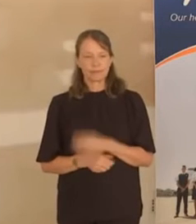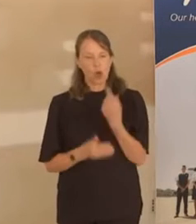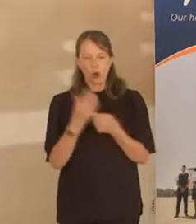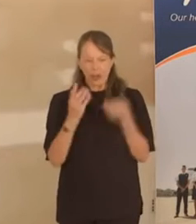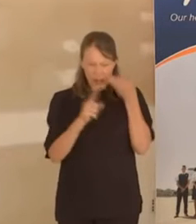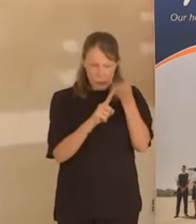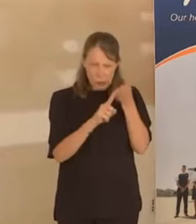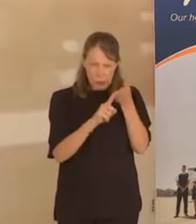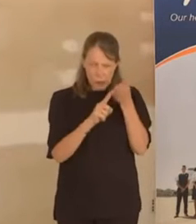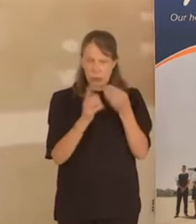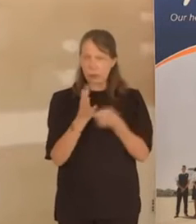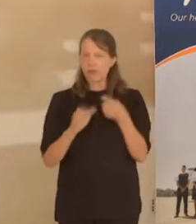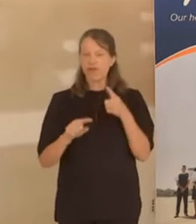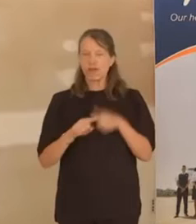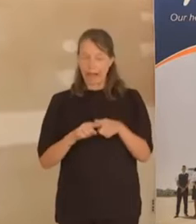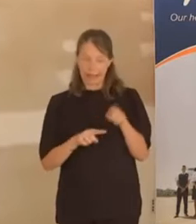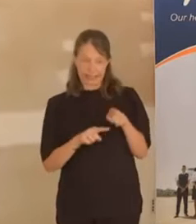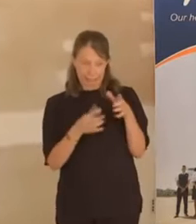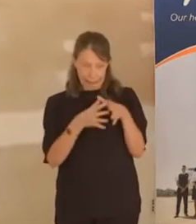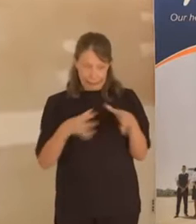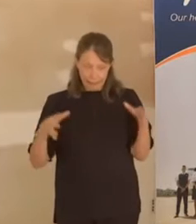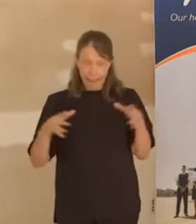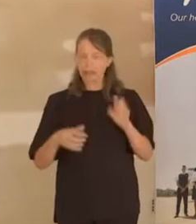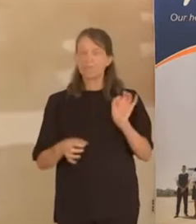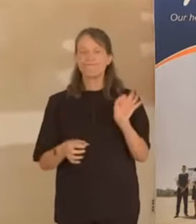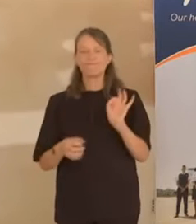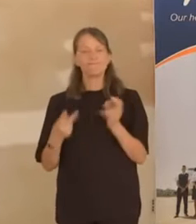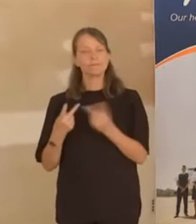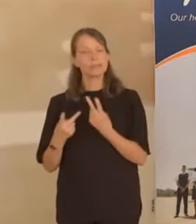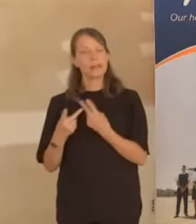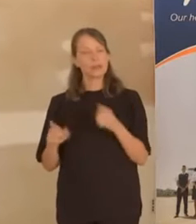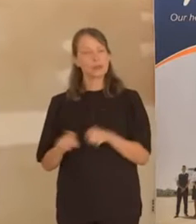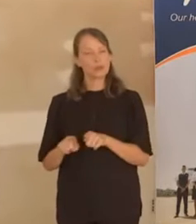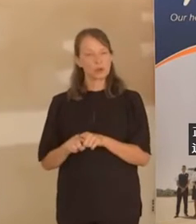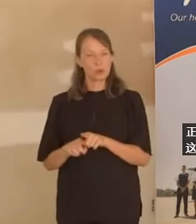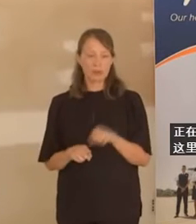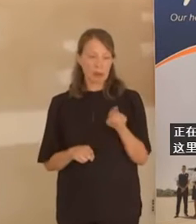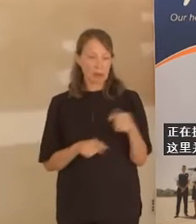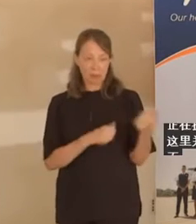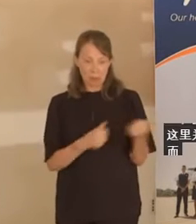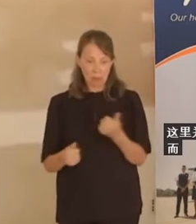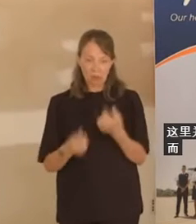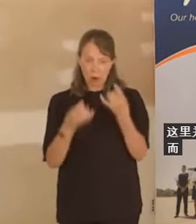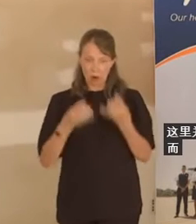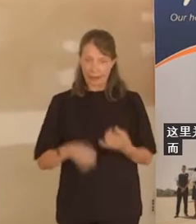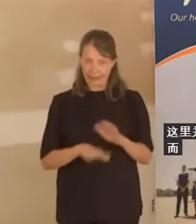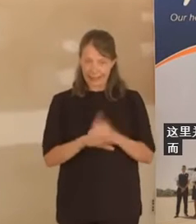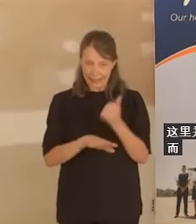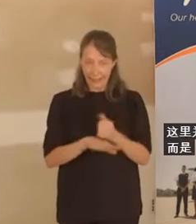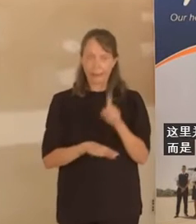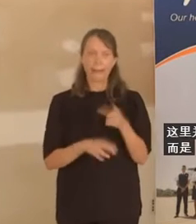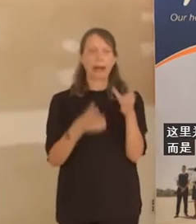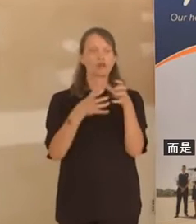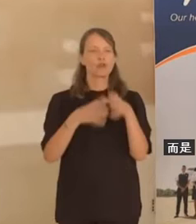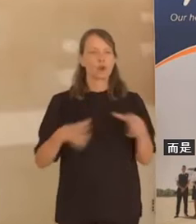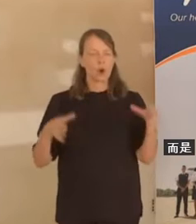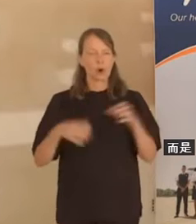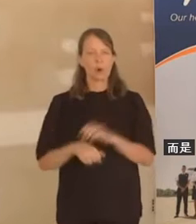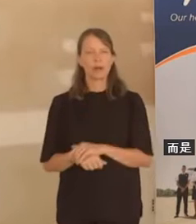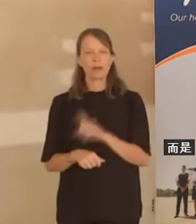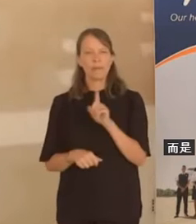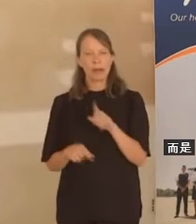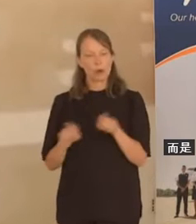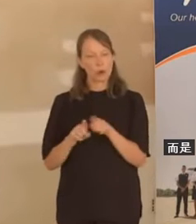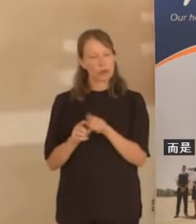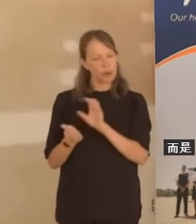companies like Rex that are expanding, that are already here and preserving their footprint here in New South Wales, but growing it, but